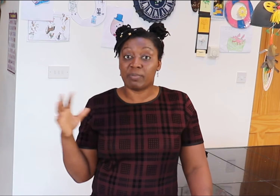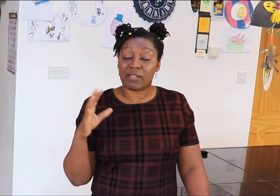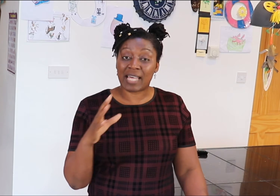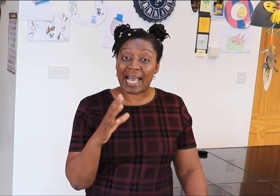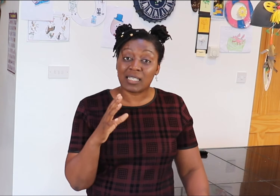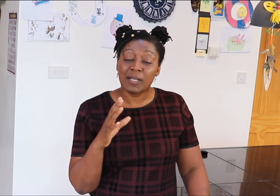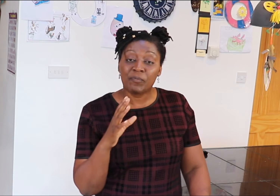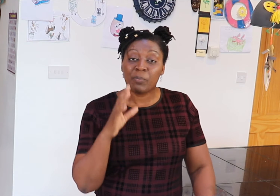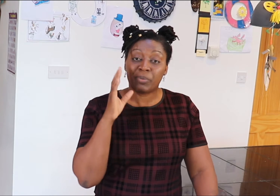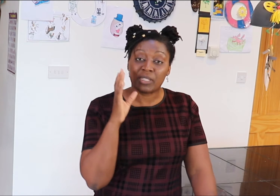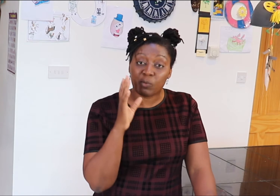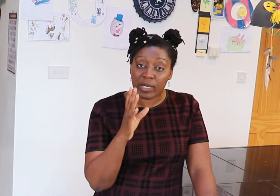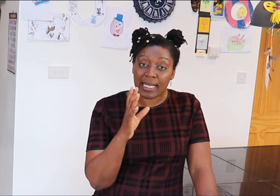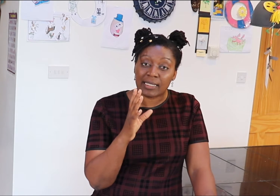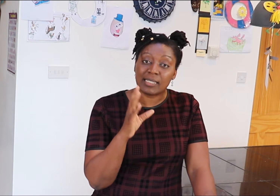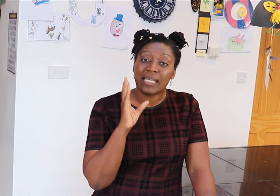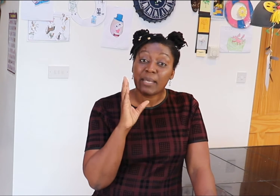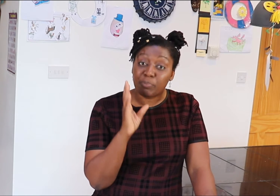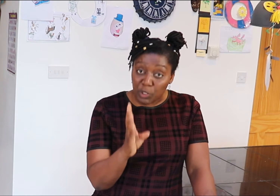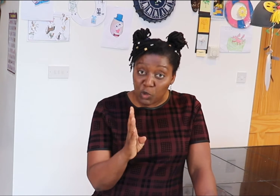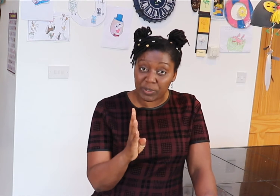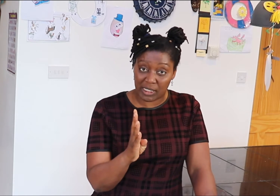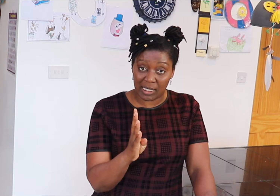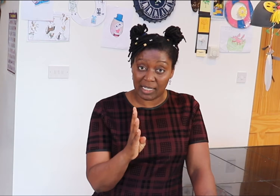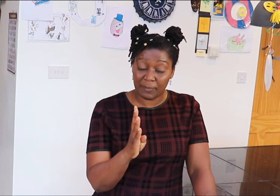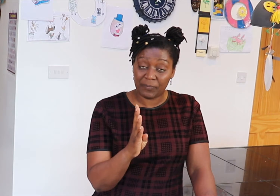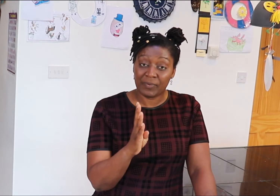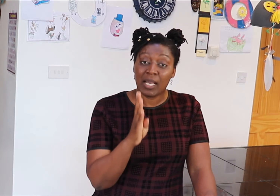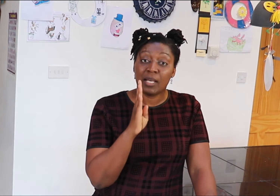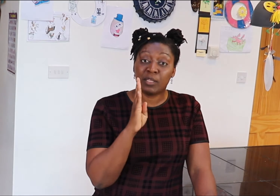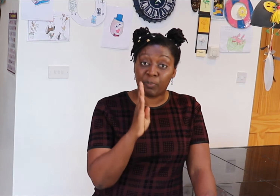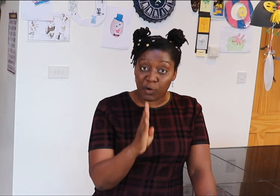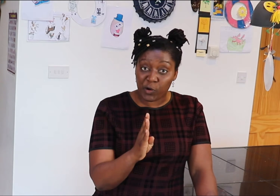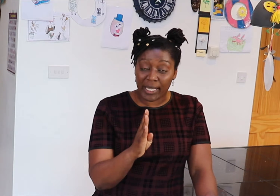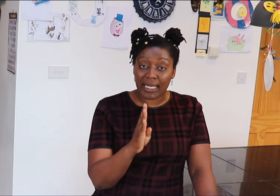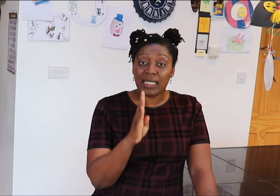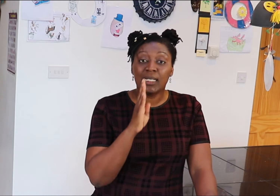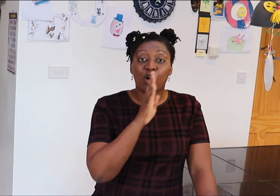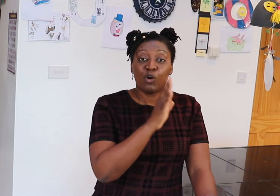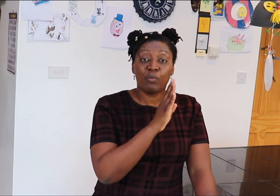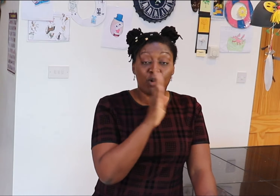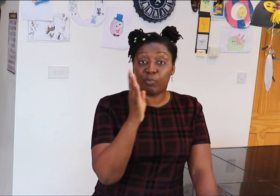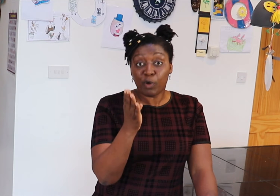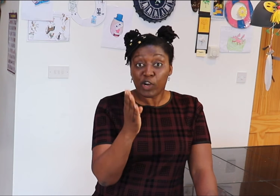about that, but what it is in puberty, the boy or